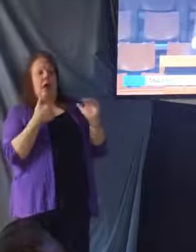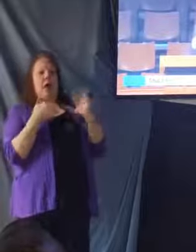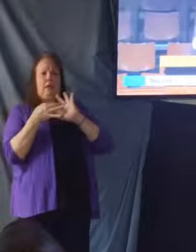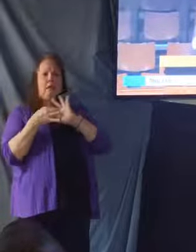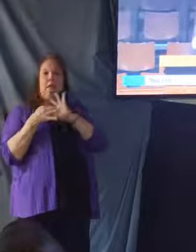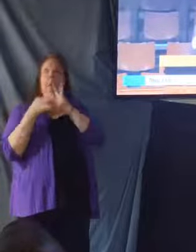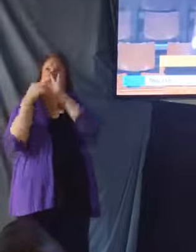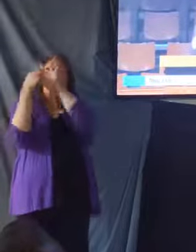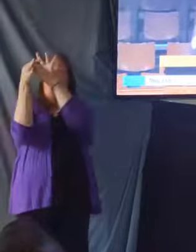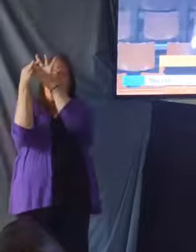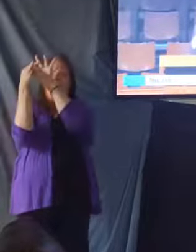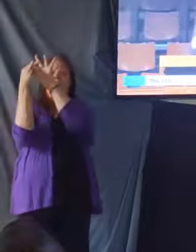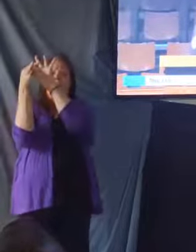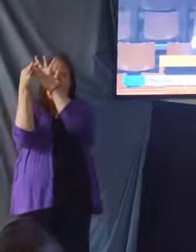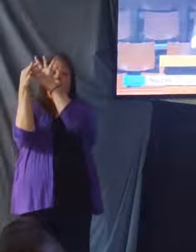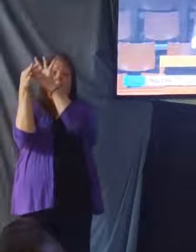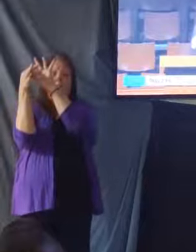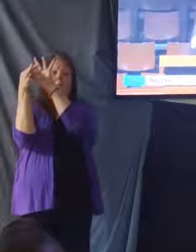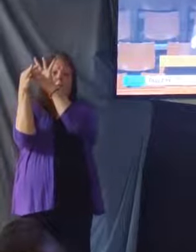belong.